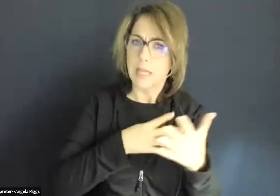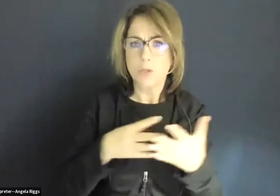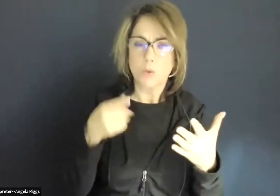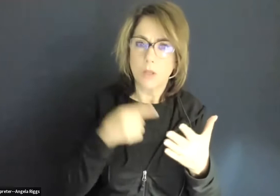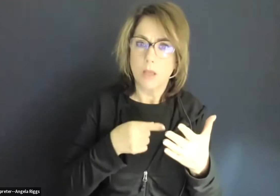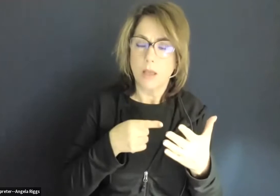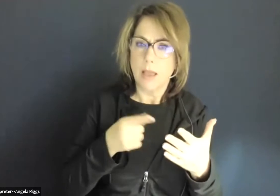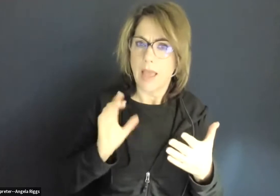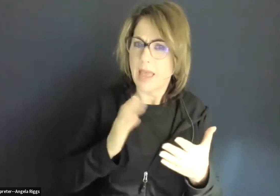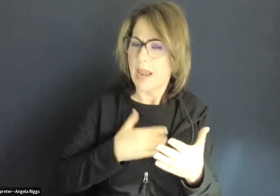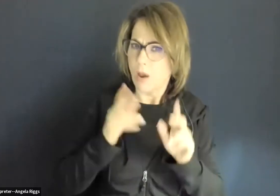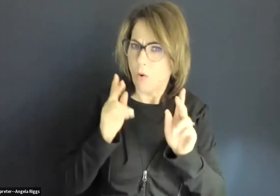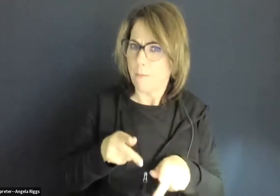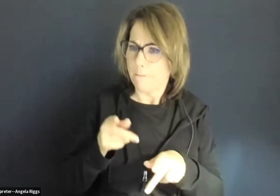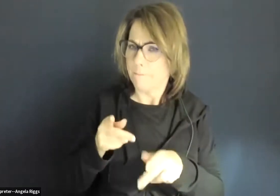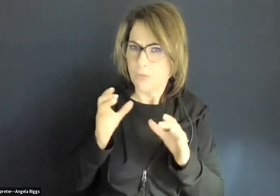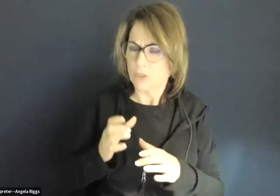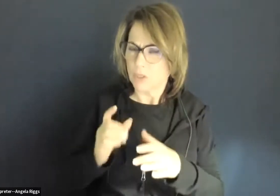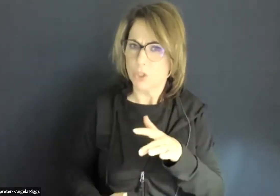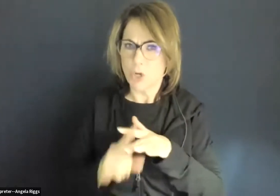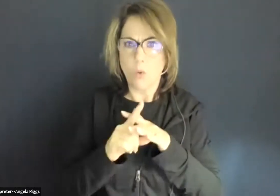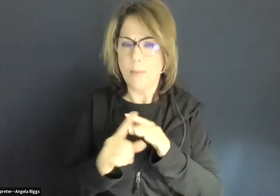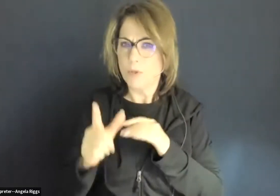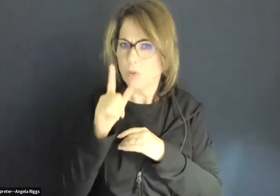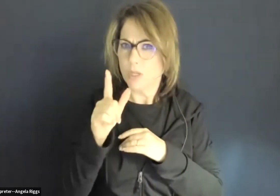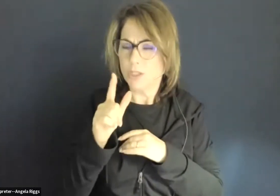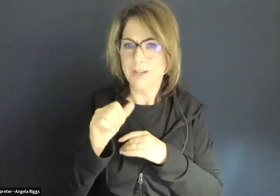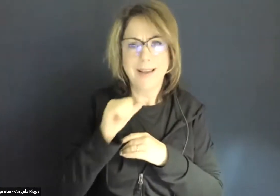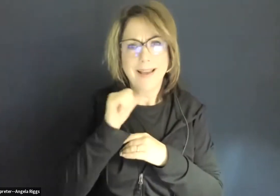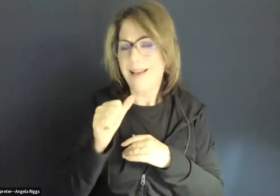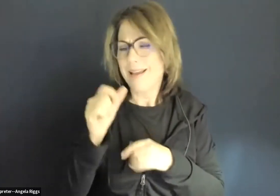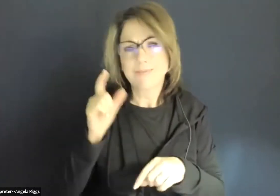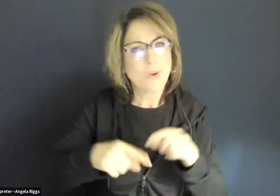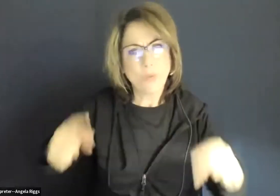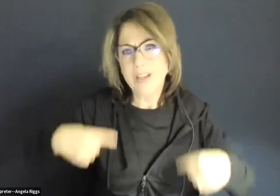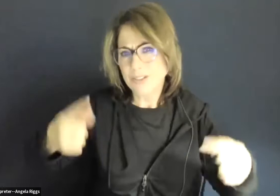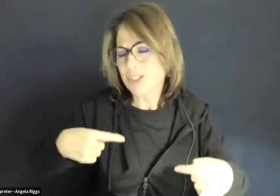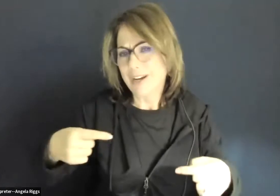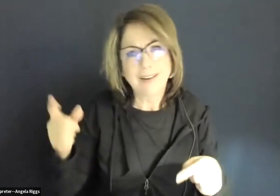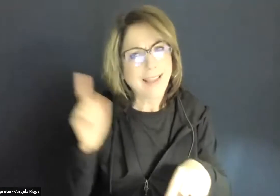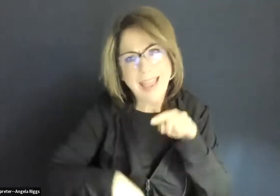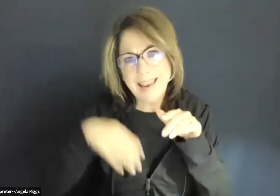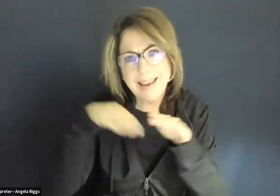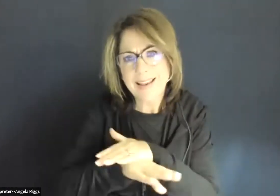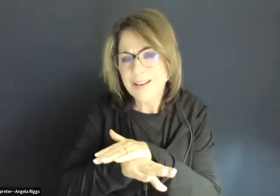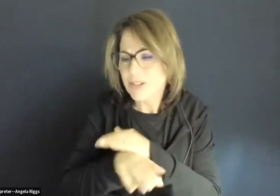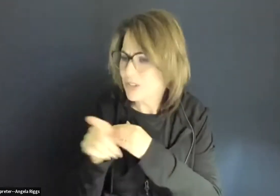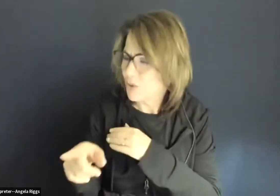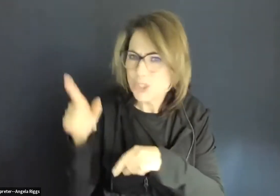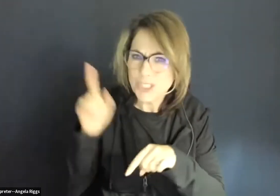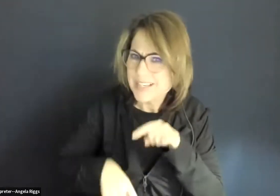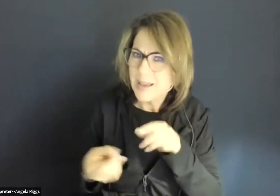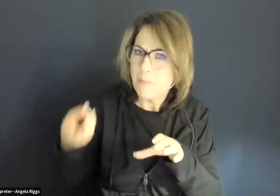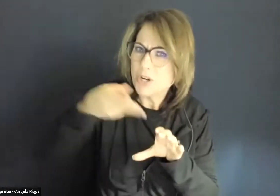when our consumer got to that luncheon, it was not wheelchair accessible. So she could not participate.